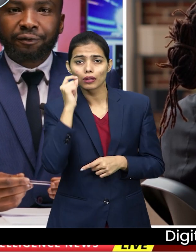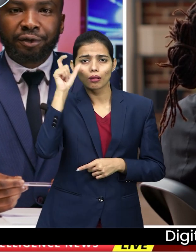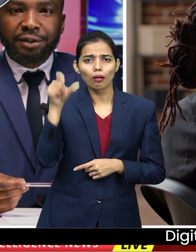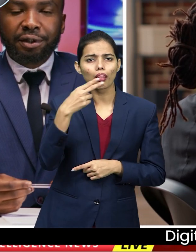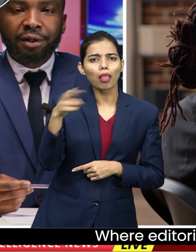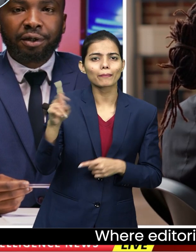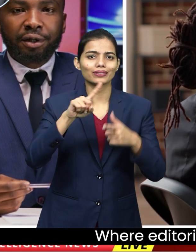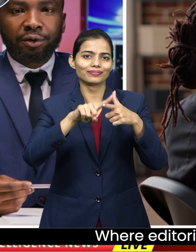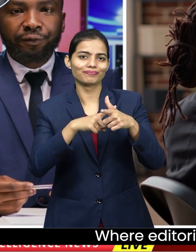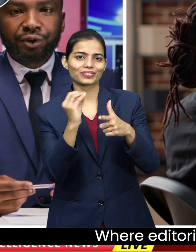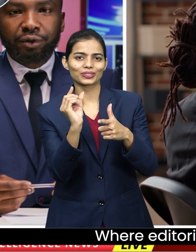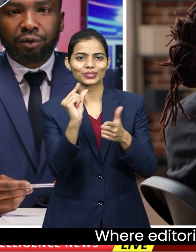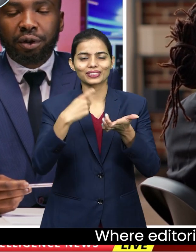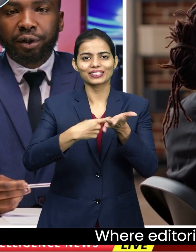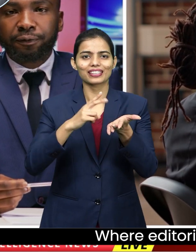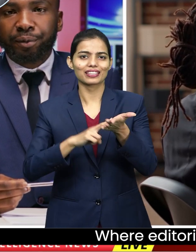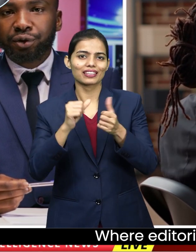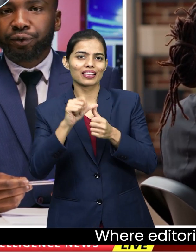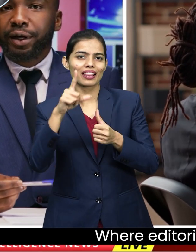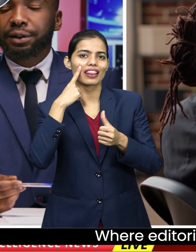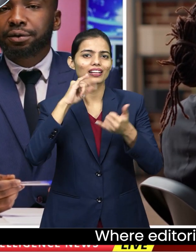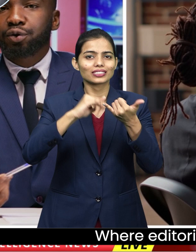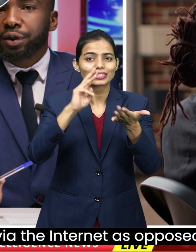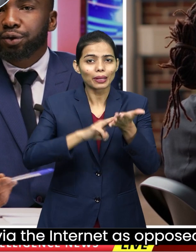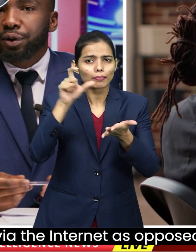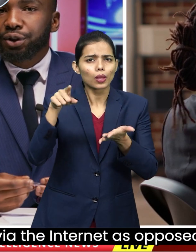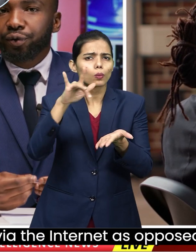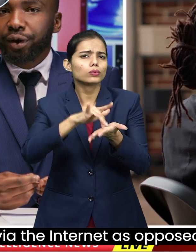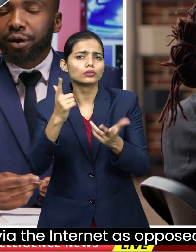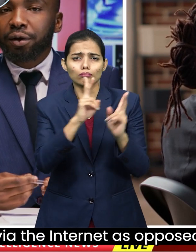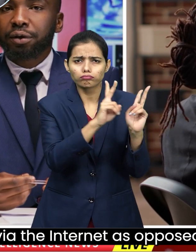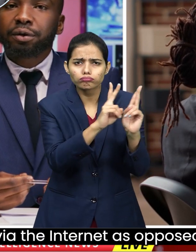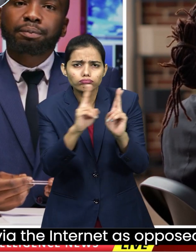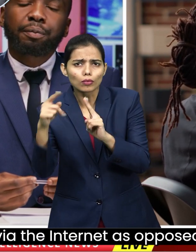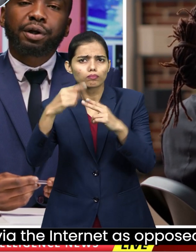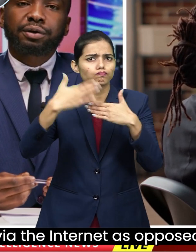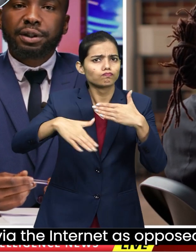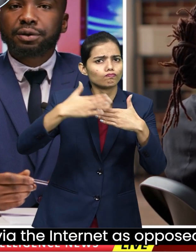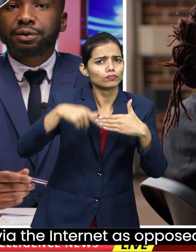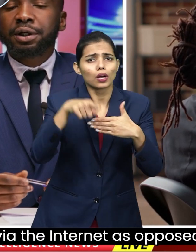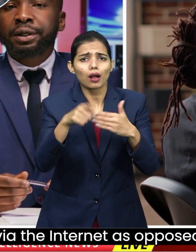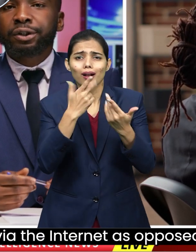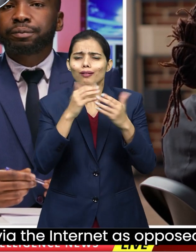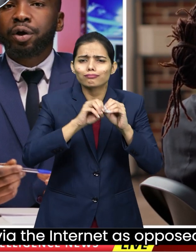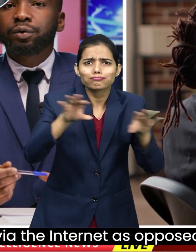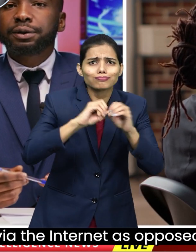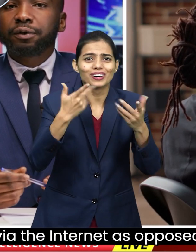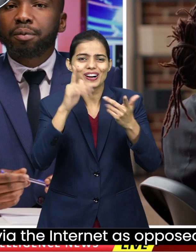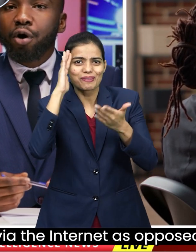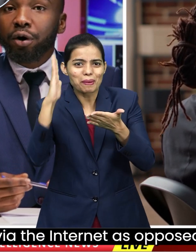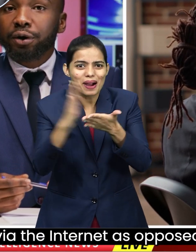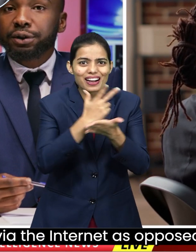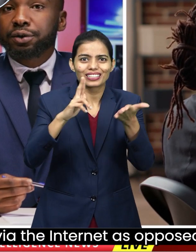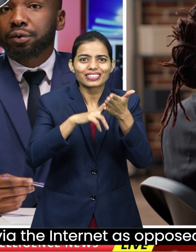Journalism, where editorial content is distributed via the internet as opposed to publishing via